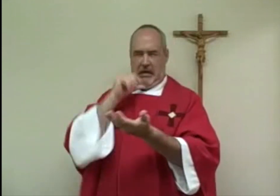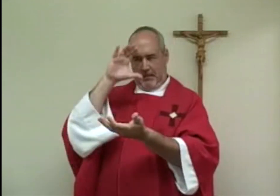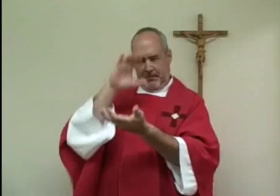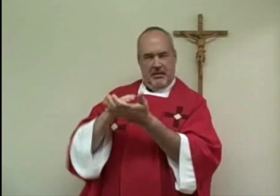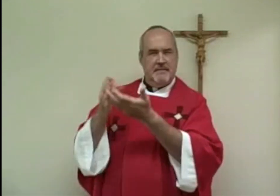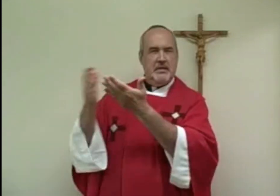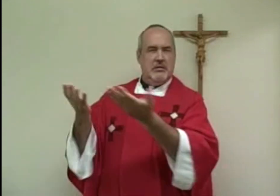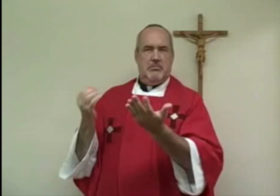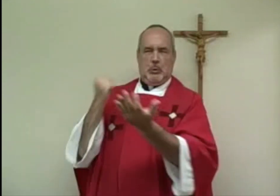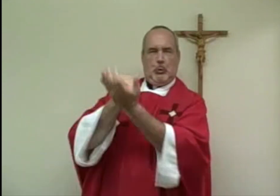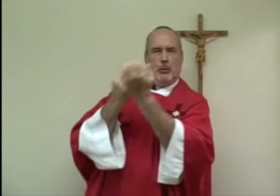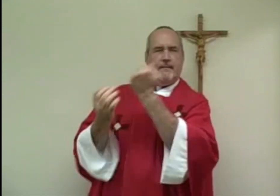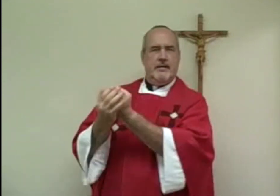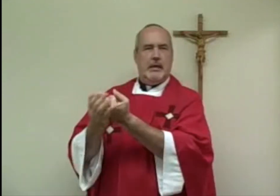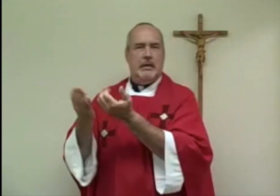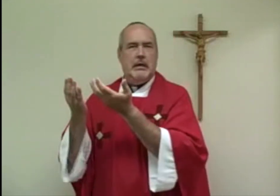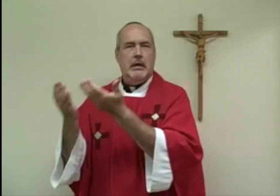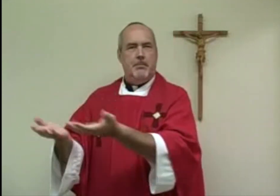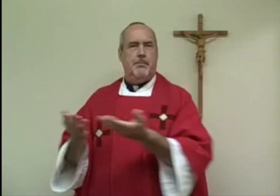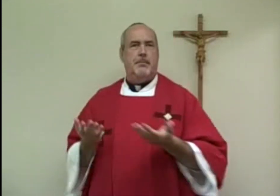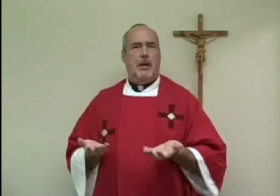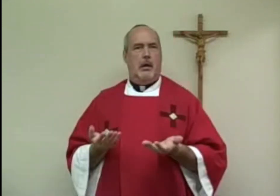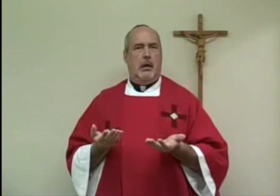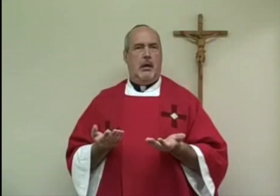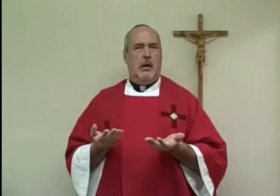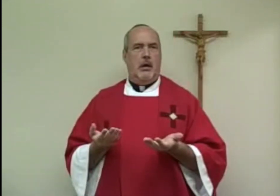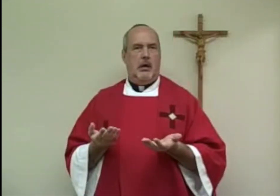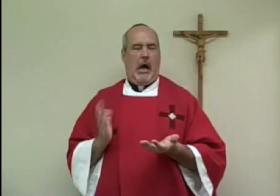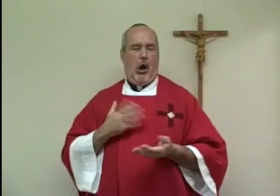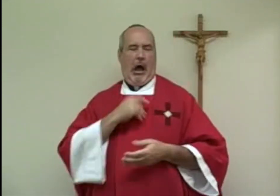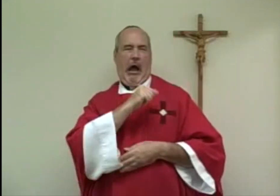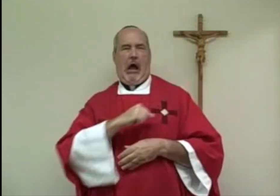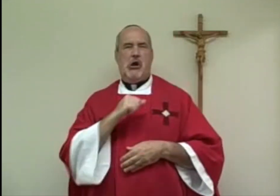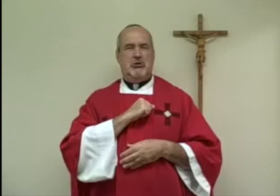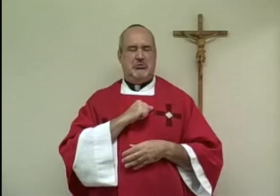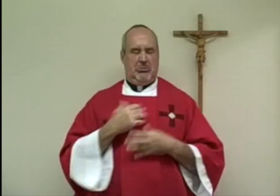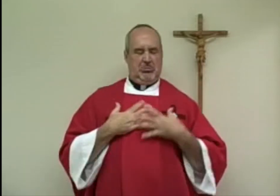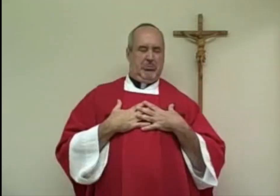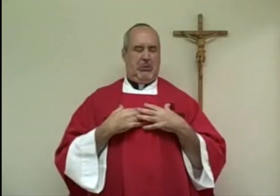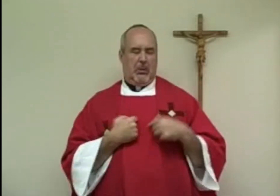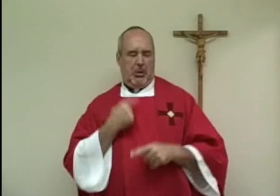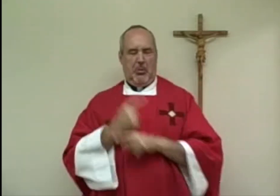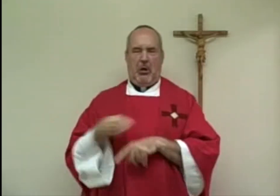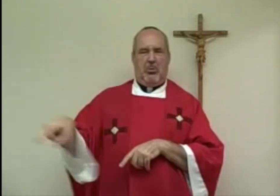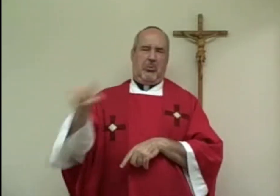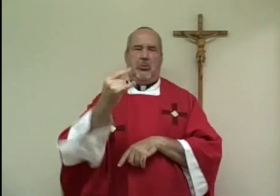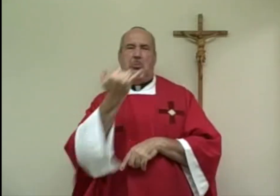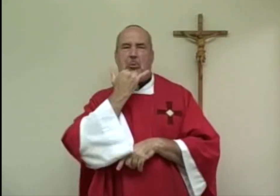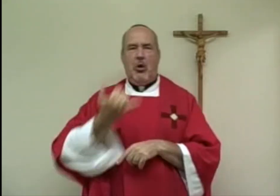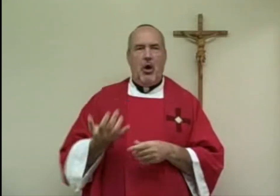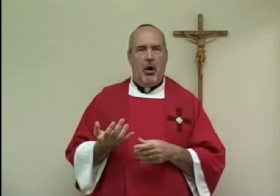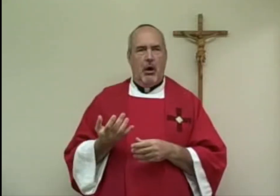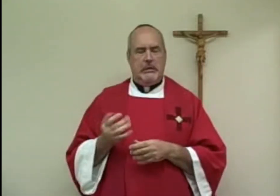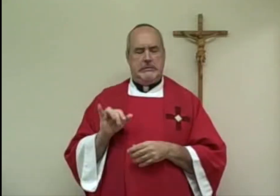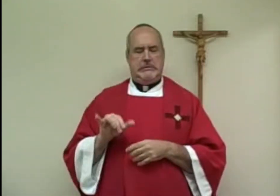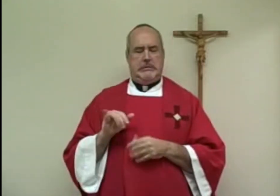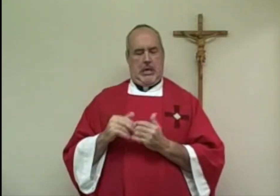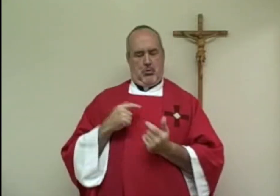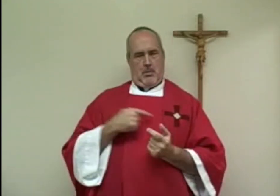that denied Jesus and didn't believe in him and crucified him, that our attitudes are similar attitudes like them, saying